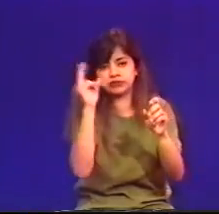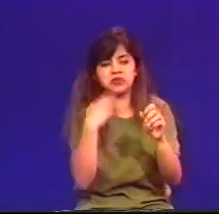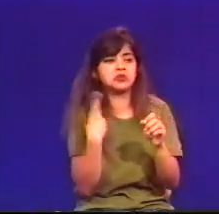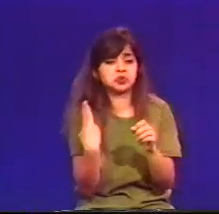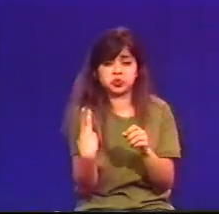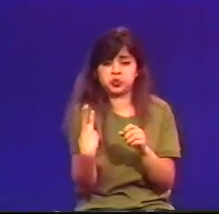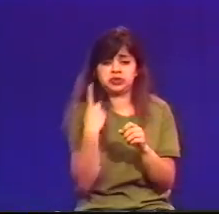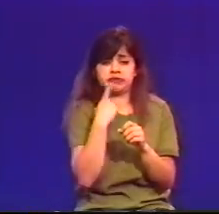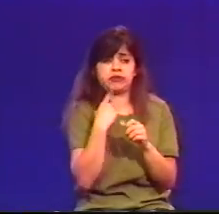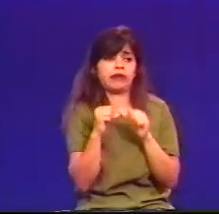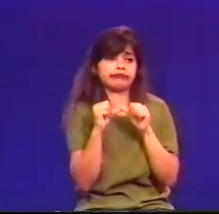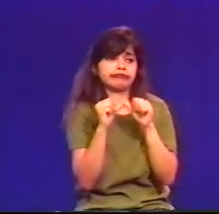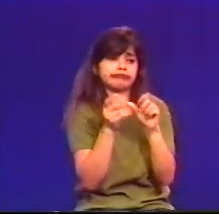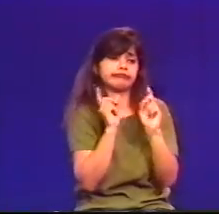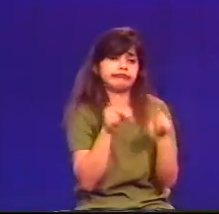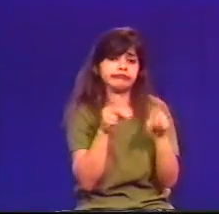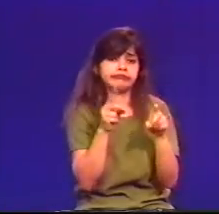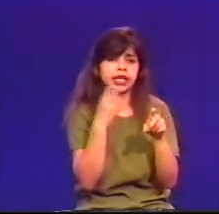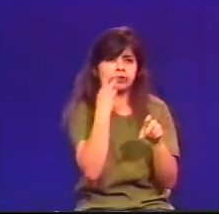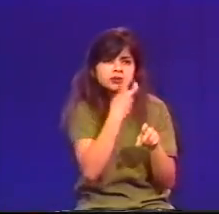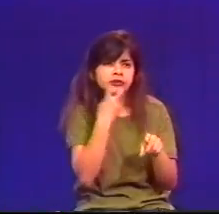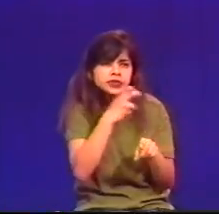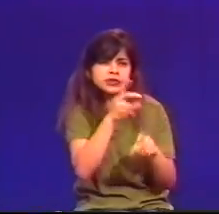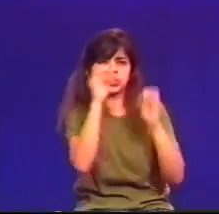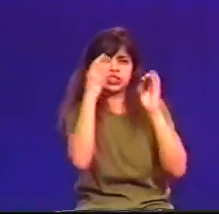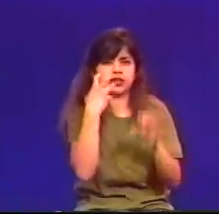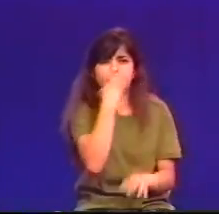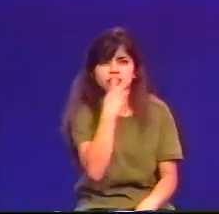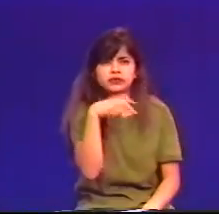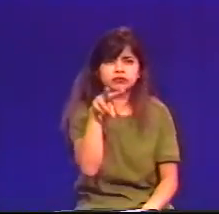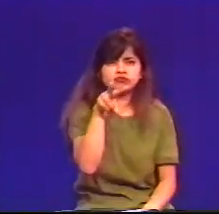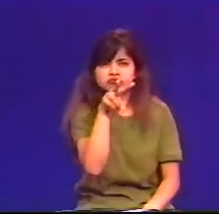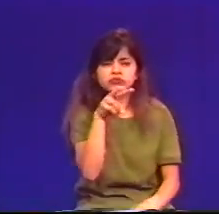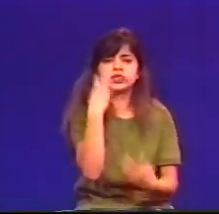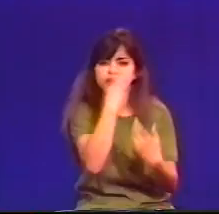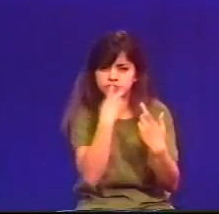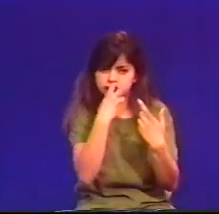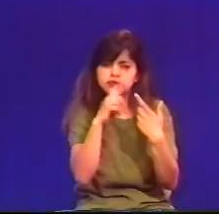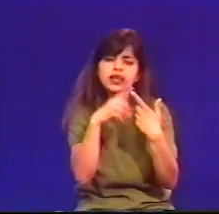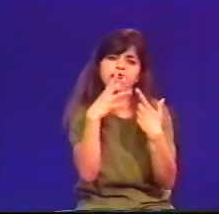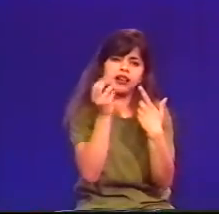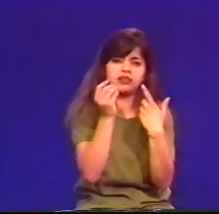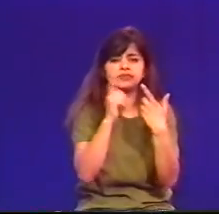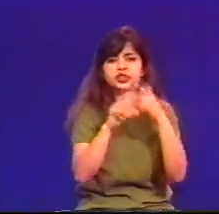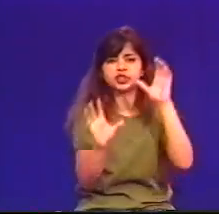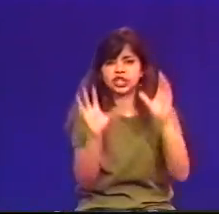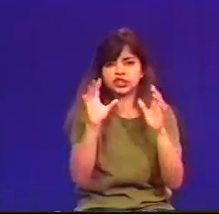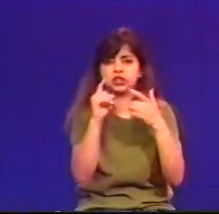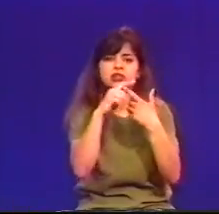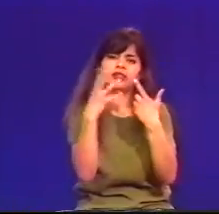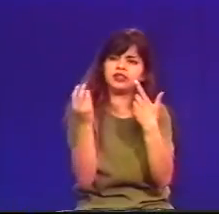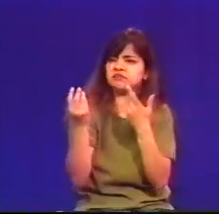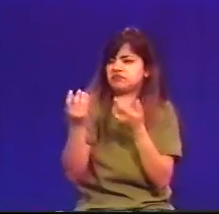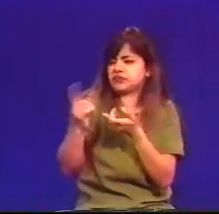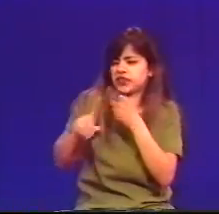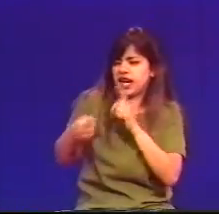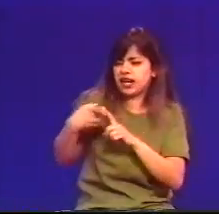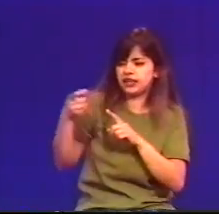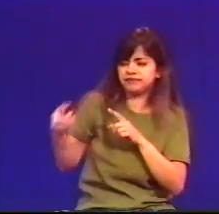lectures and so forth. But myself and two other deaf students were able to get through the 4 years